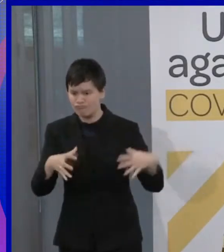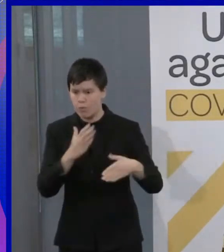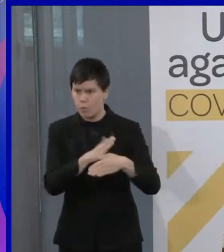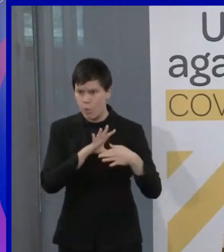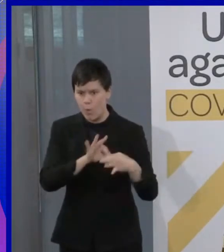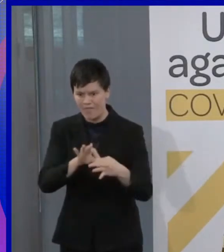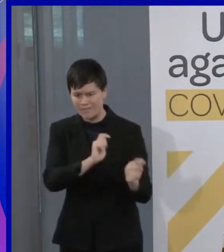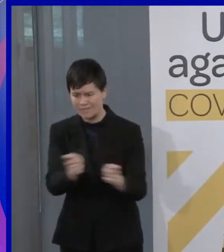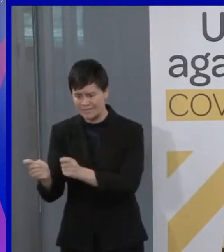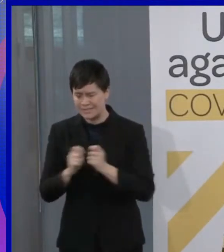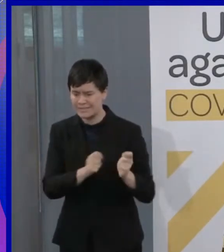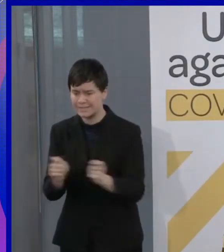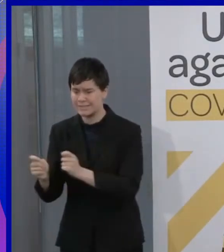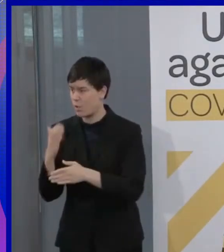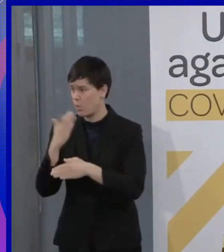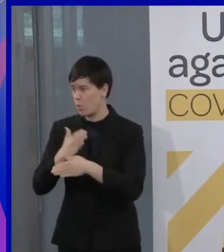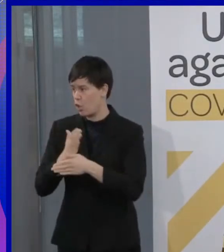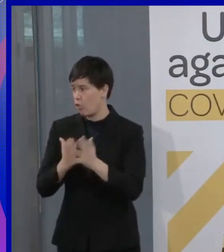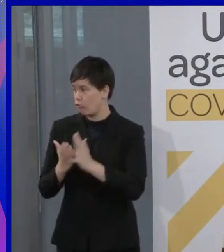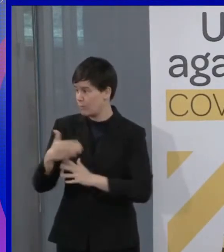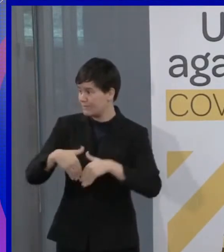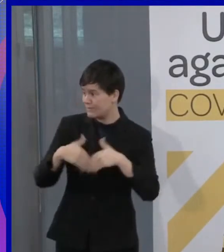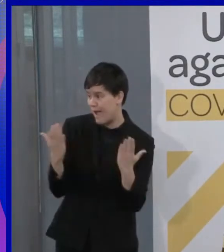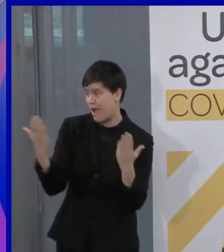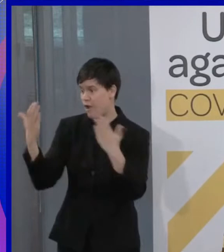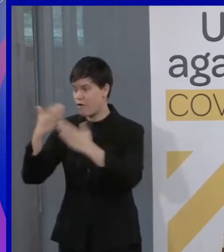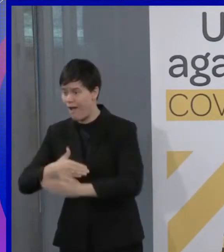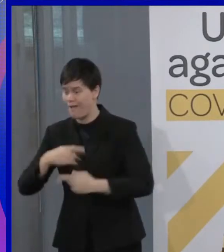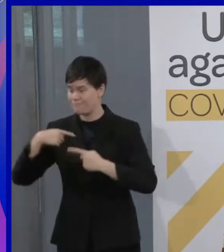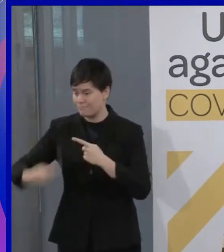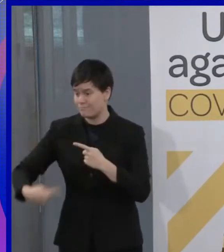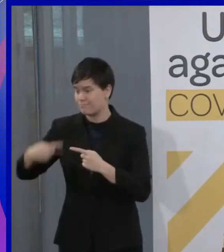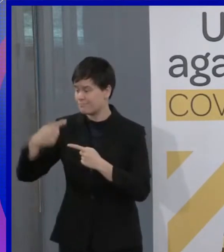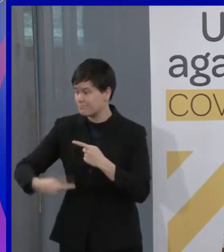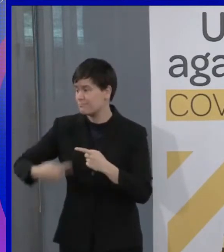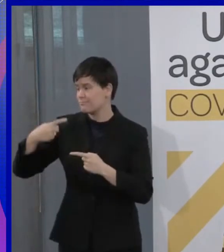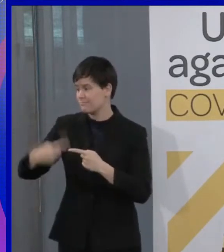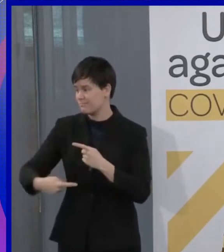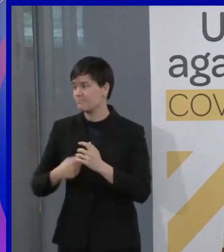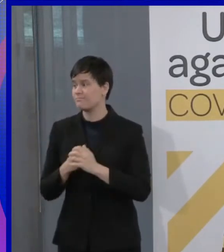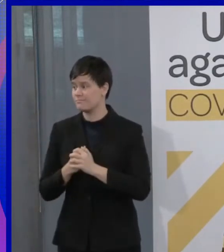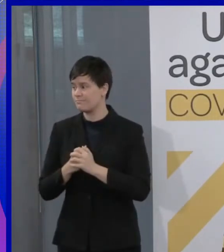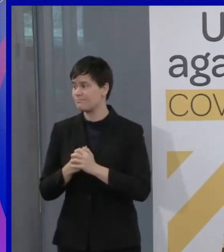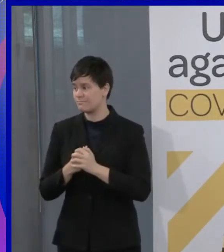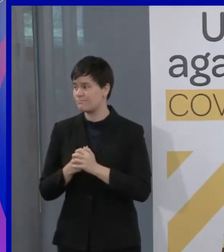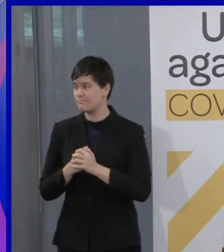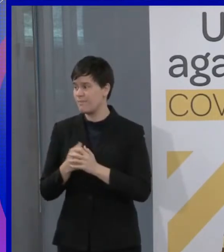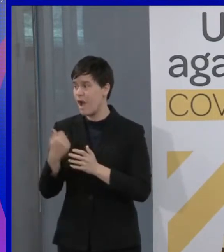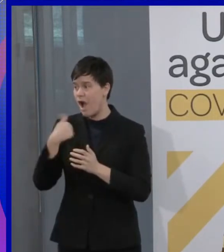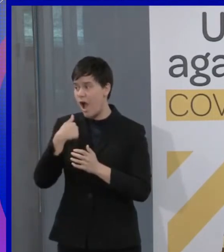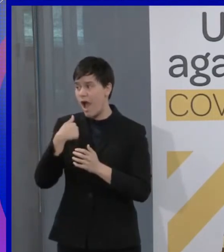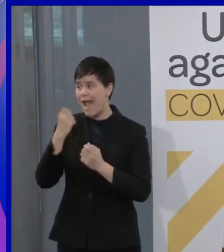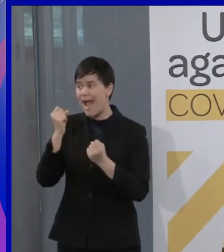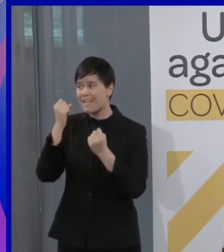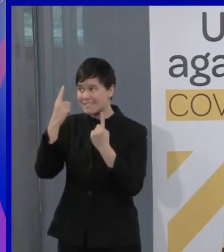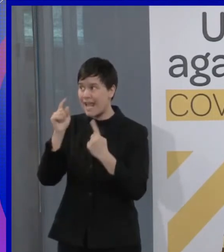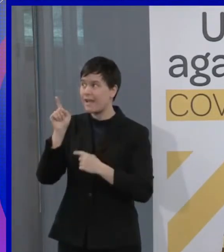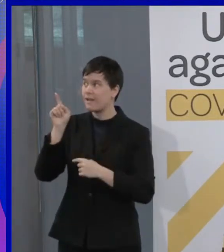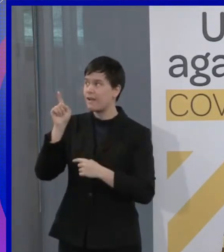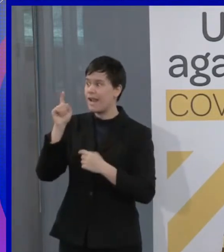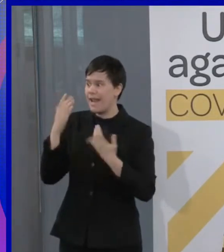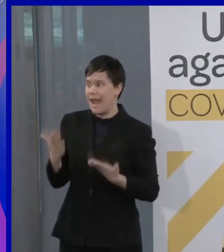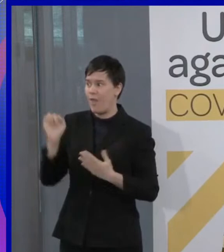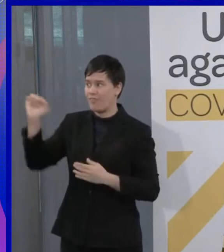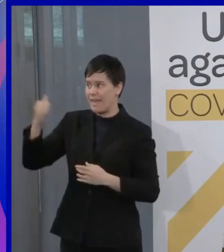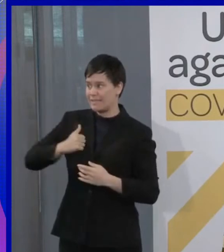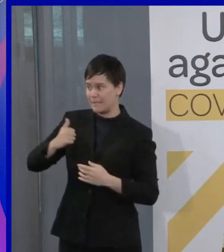working around the clock to make sure that happens. So I think I feel the keenness of their expectation and